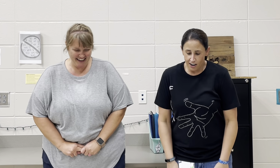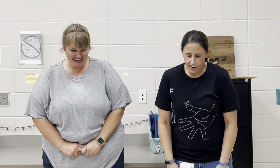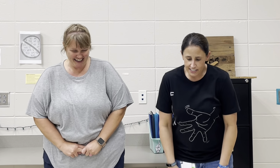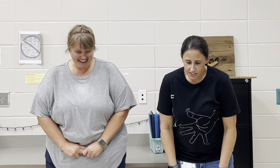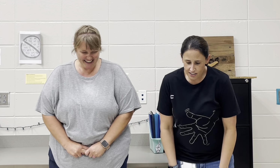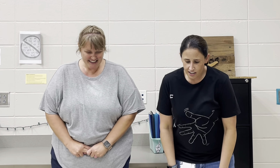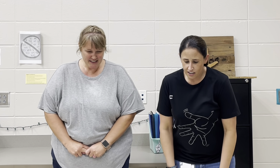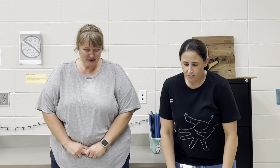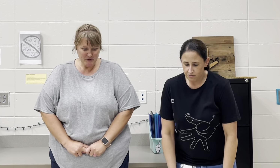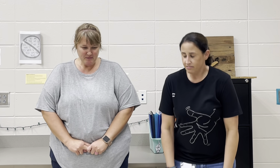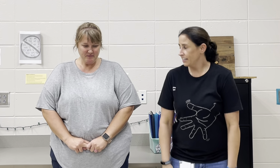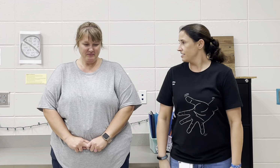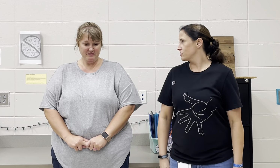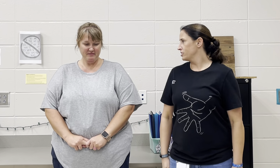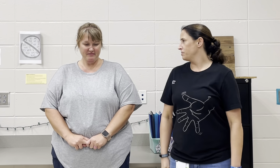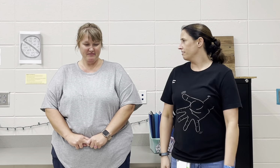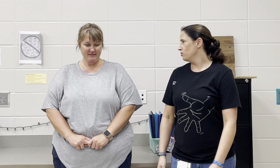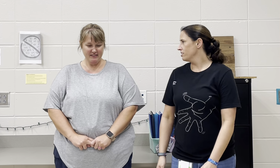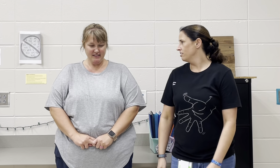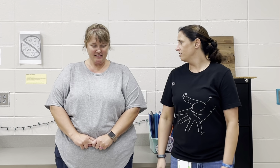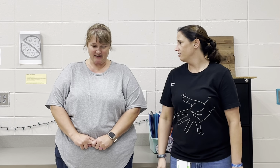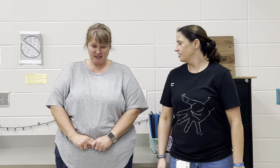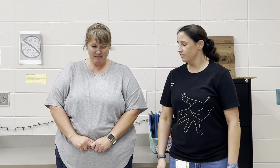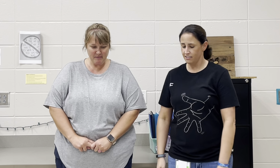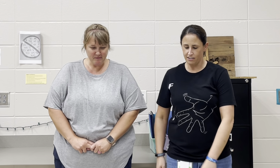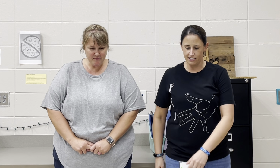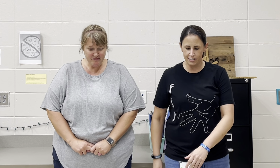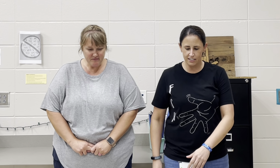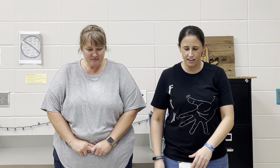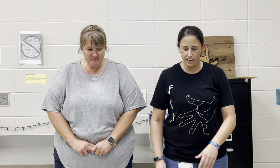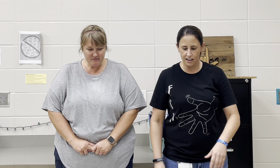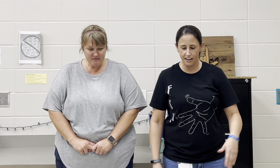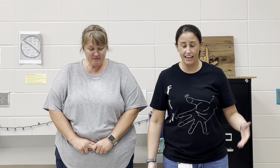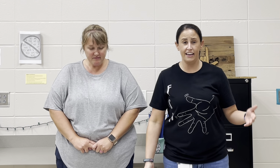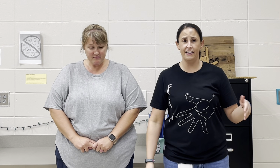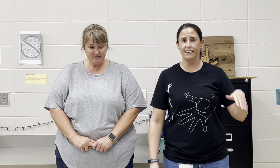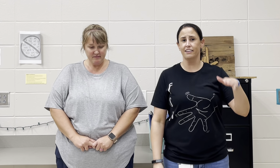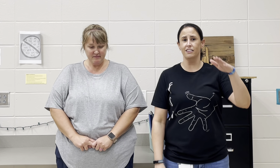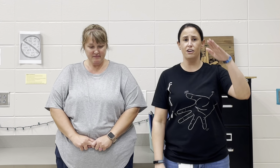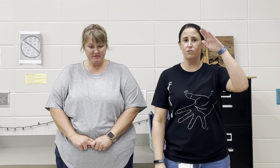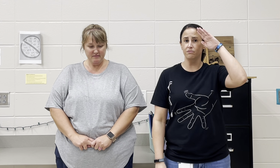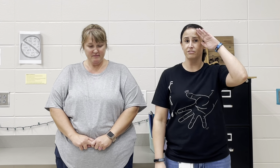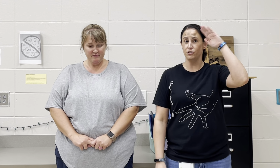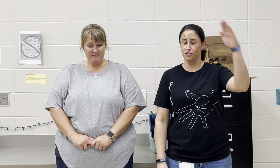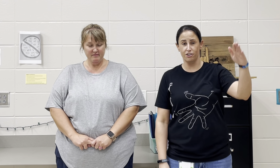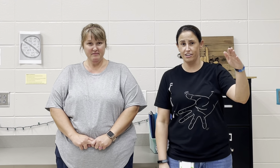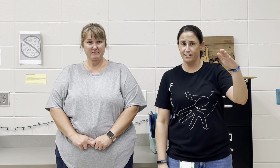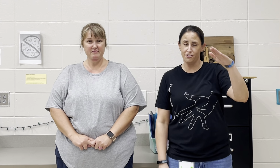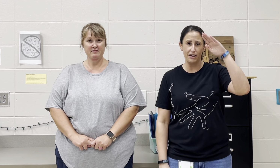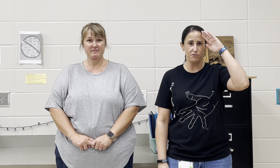Alright, so I guess switch back and forth. Sounds good to me. Alright, hey and hello. You should already know that one.